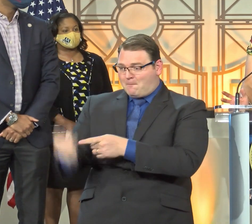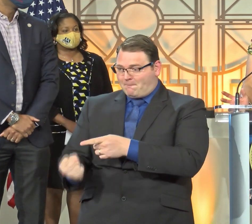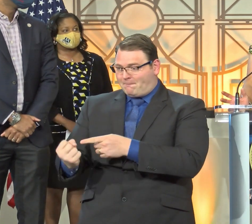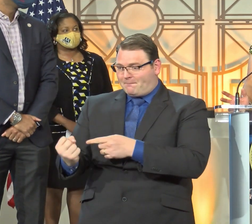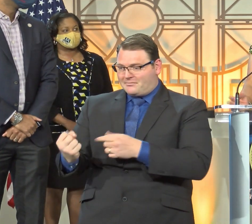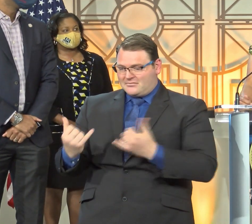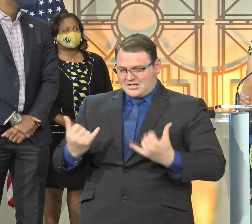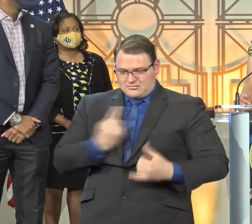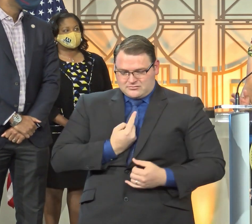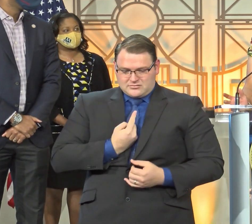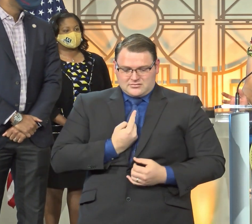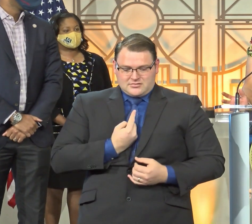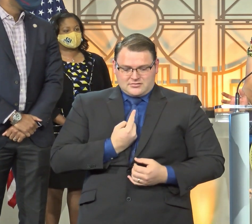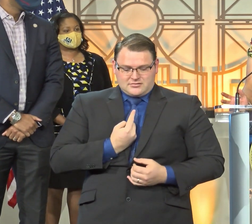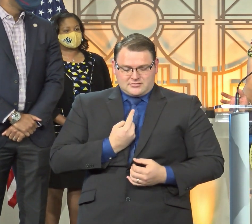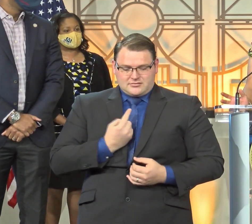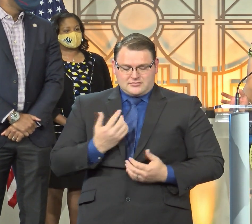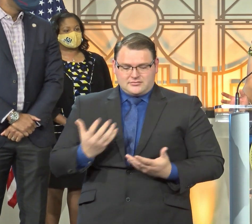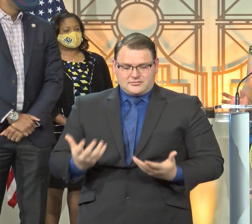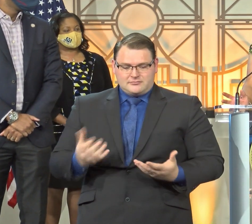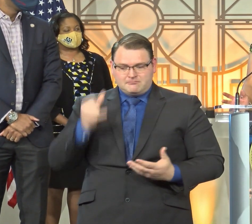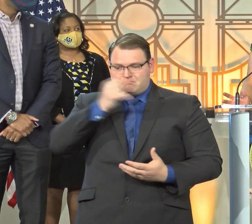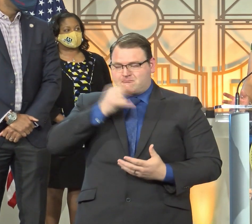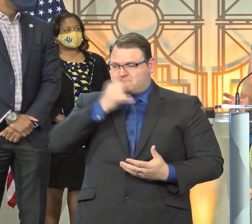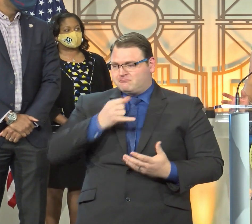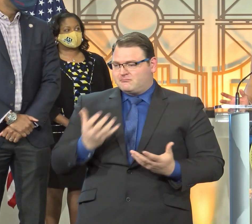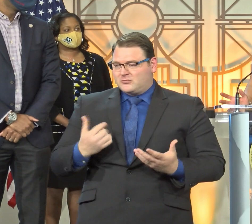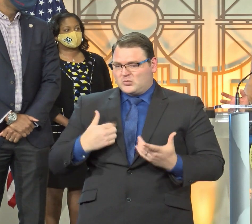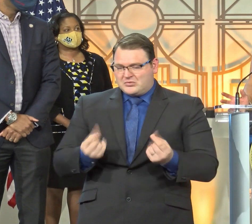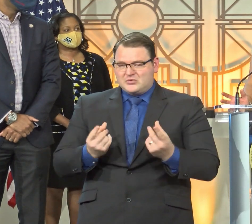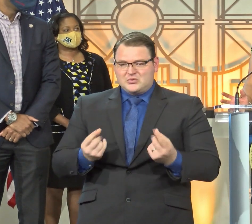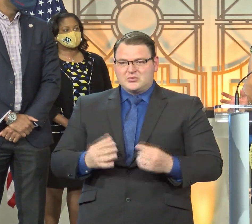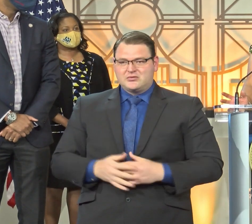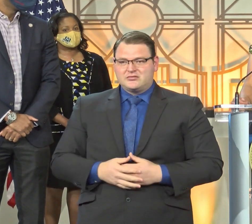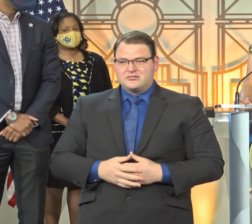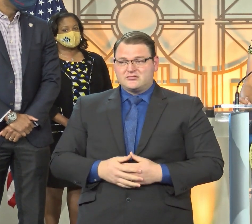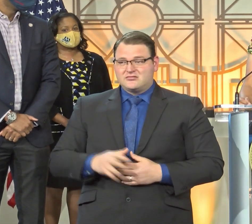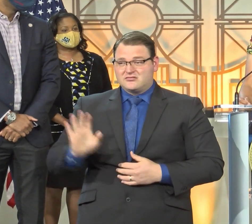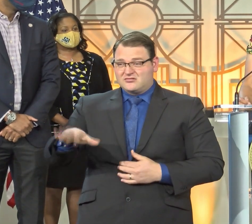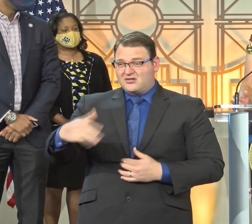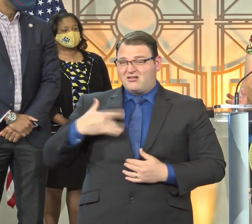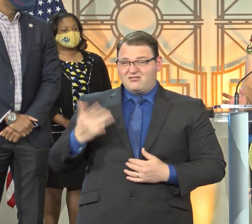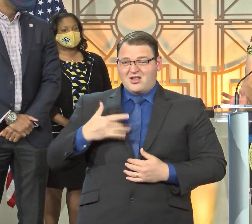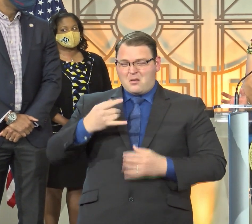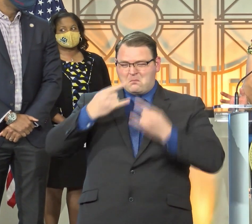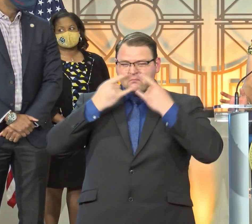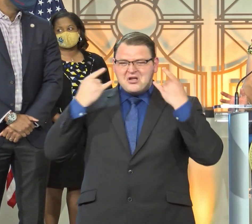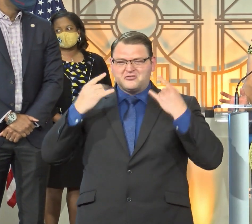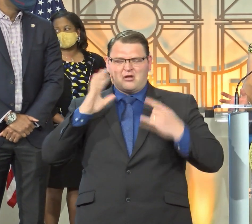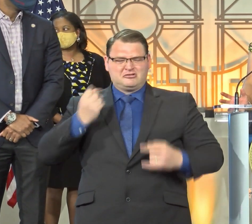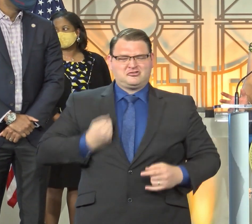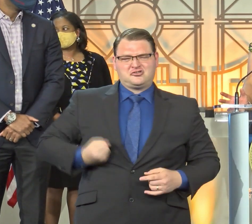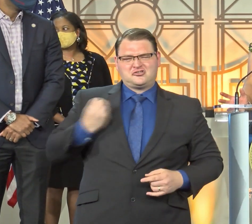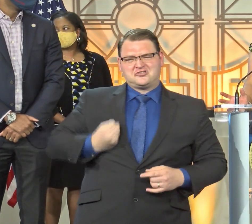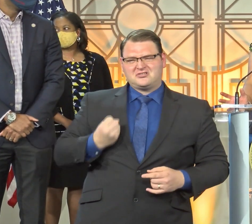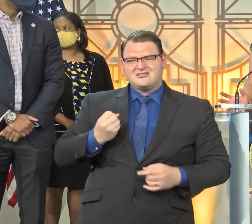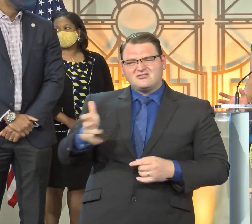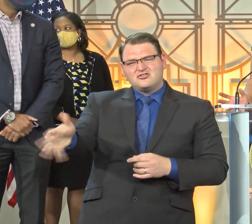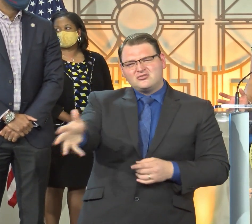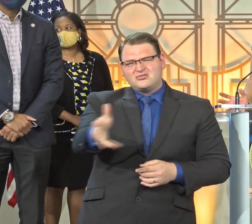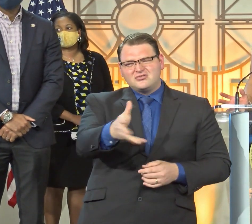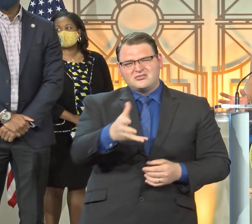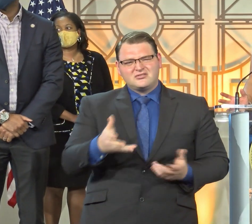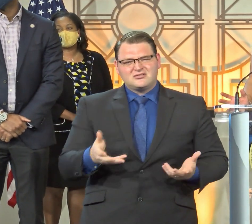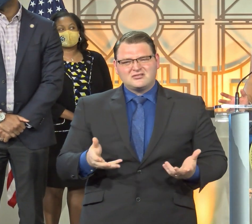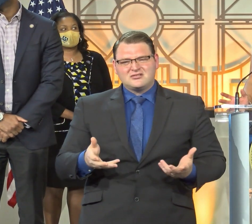Stop being macho. Stop trying to be cute. Put the mask on. You can get masks that